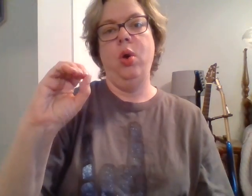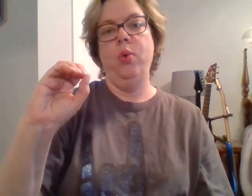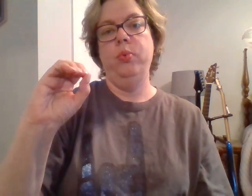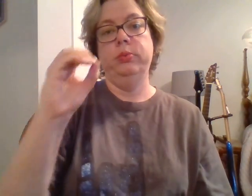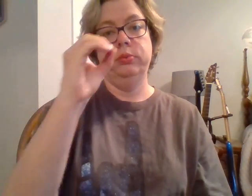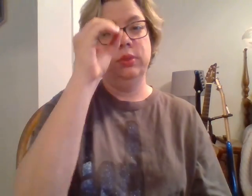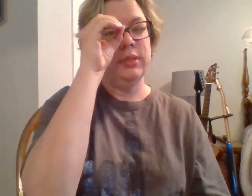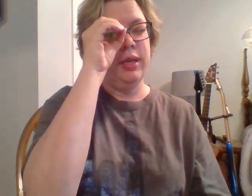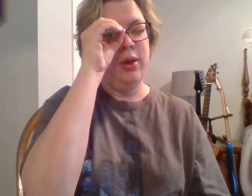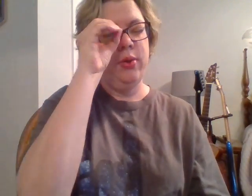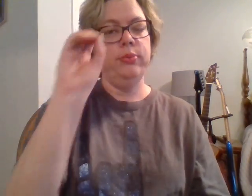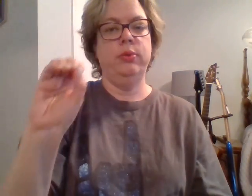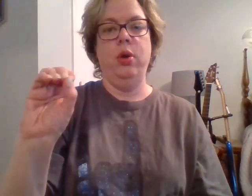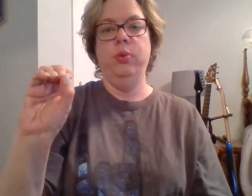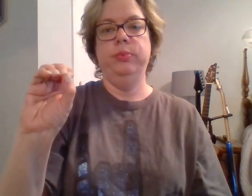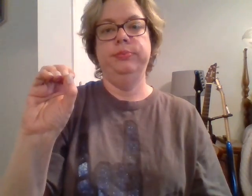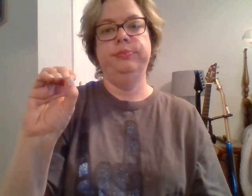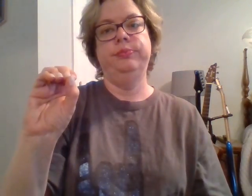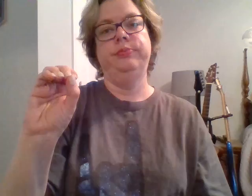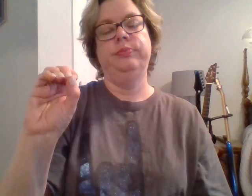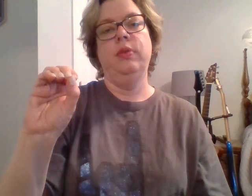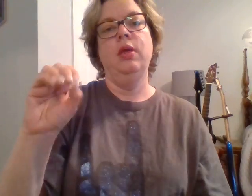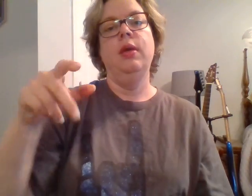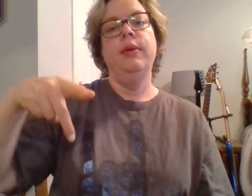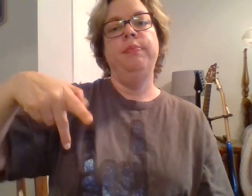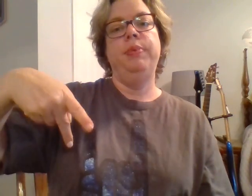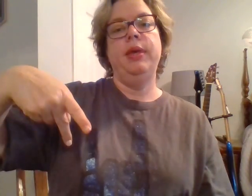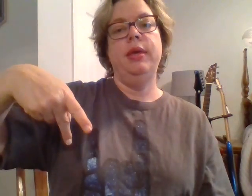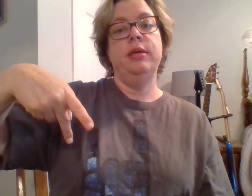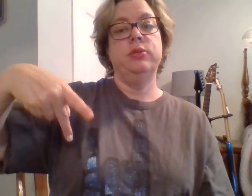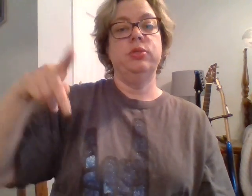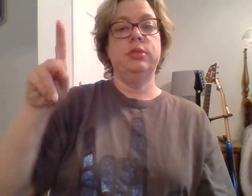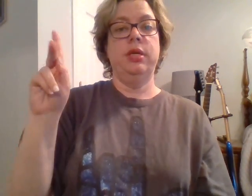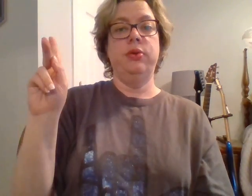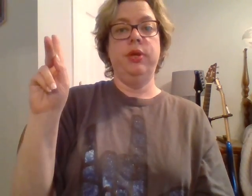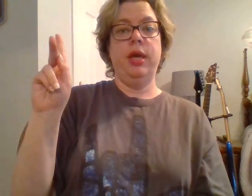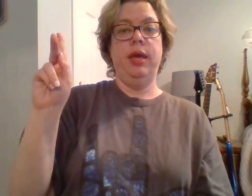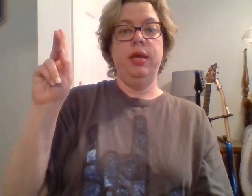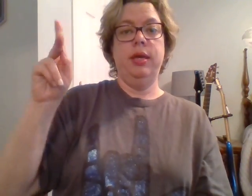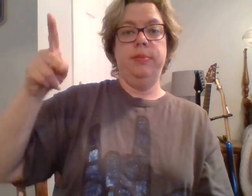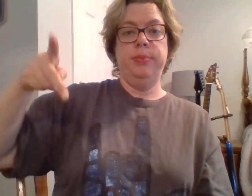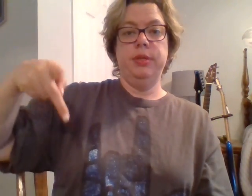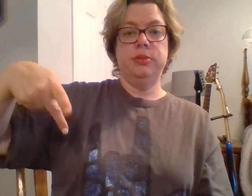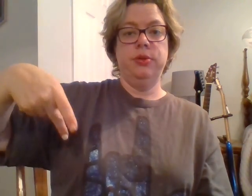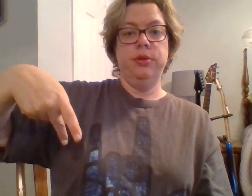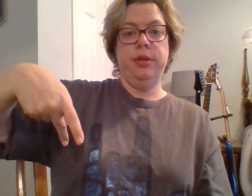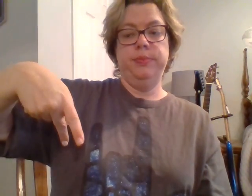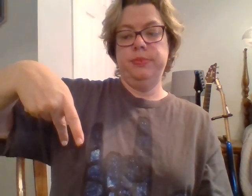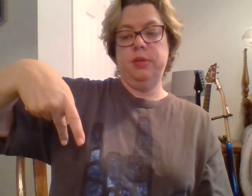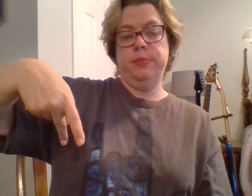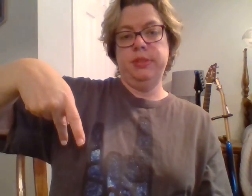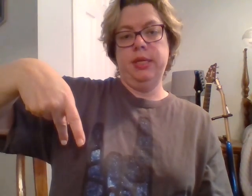O looks like an O. O. P is just like your K, but it's turned upside